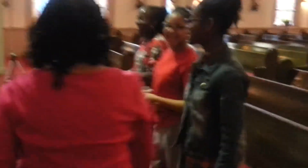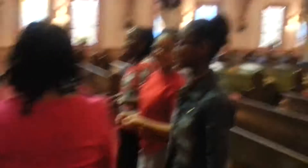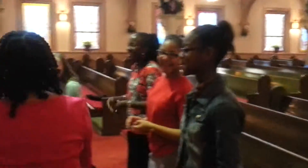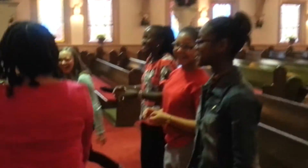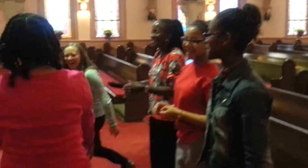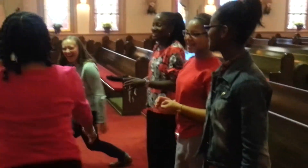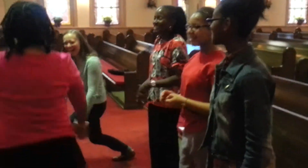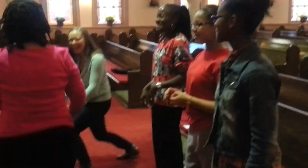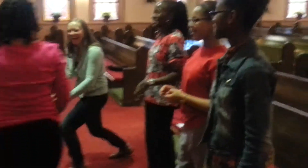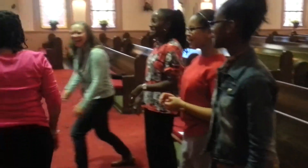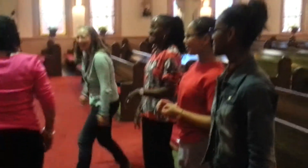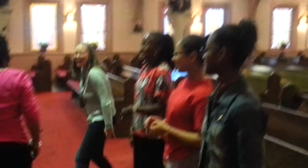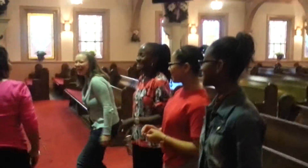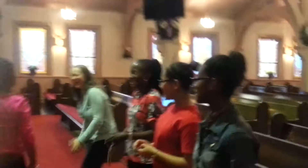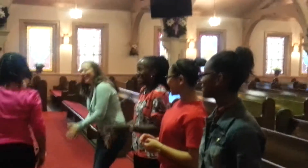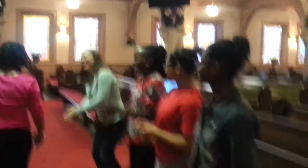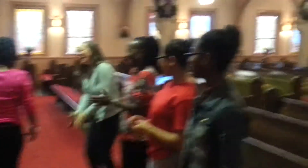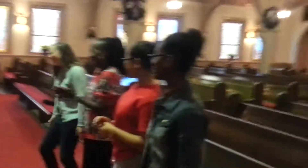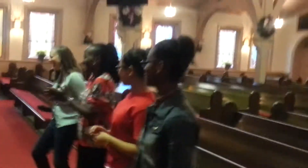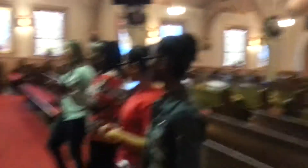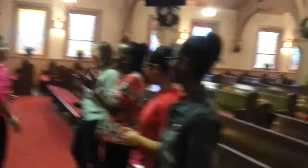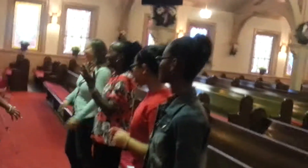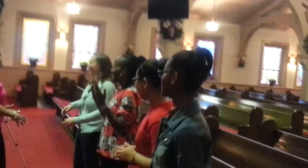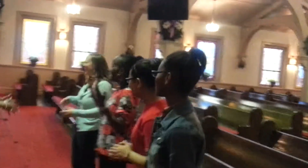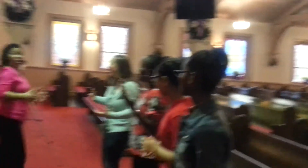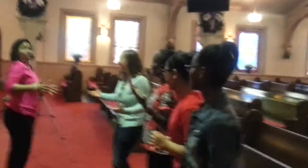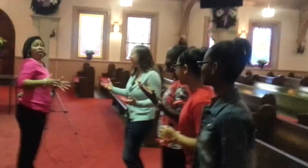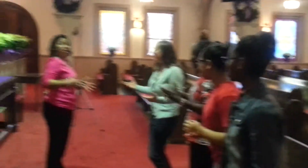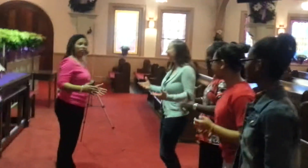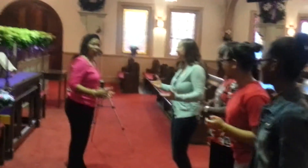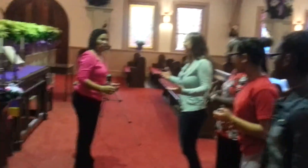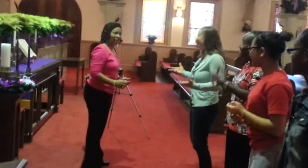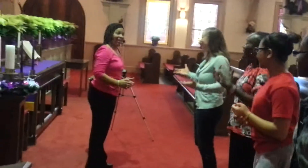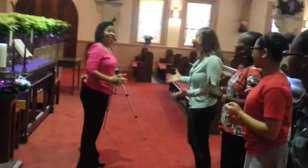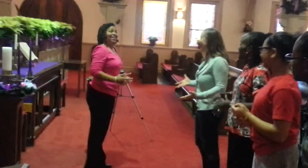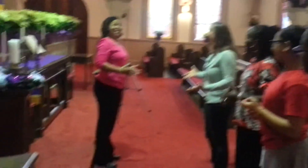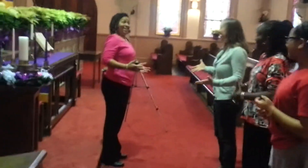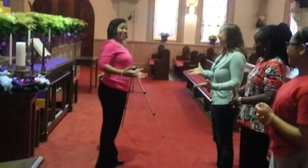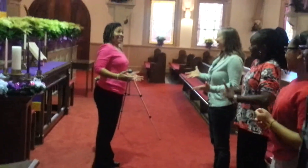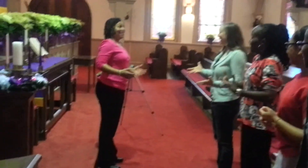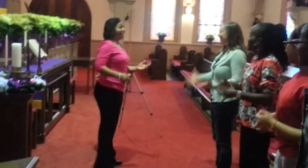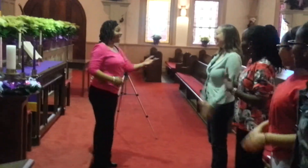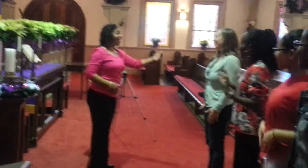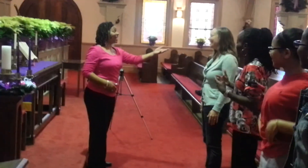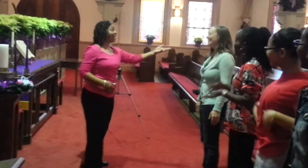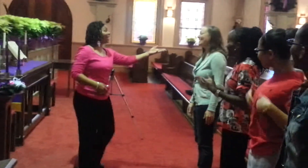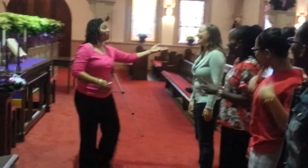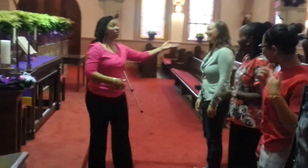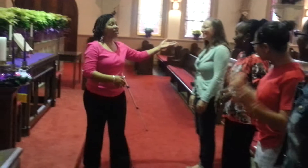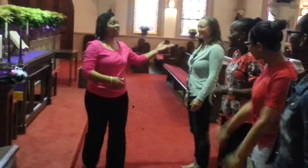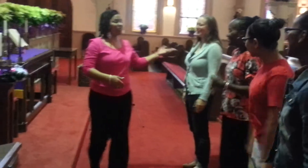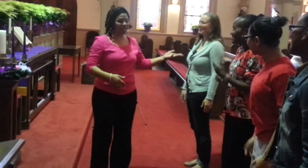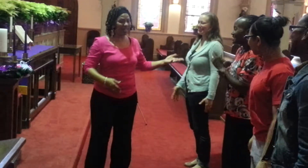Because Jesus is almost a real happy friend. And what if, I mean, yeah, Kim. Look at Kim. Look